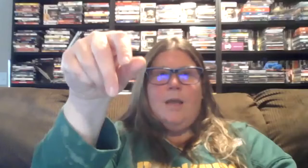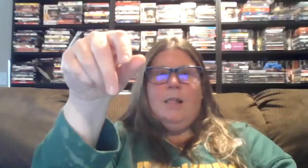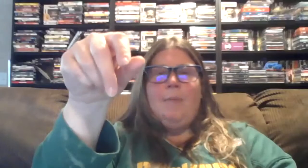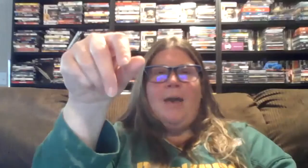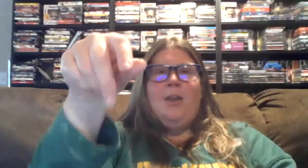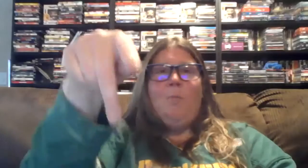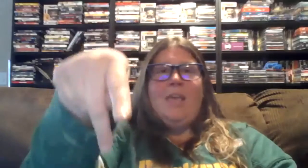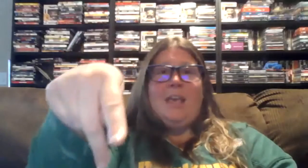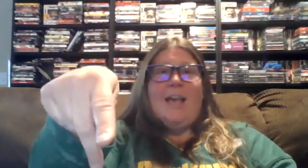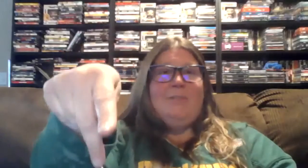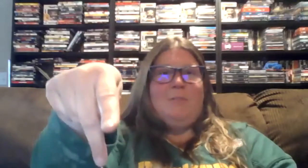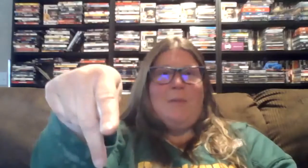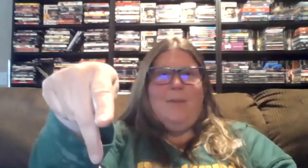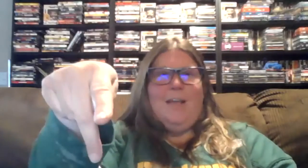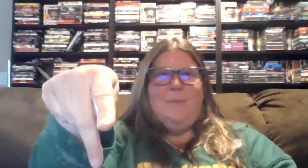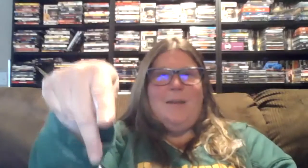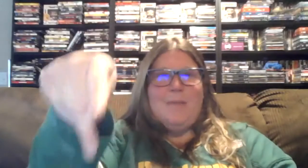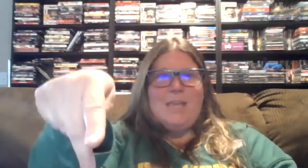L, M, N, O, P. I can remember my alphabet. P,